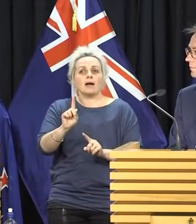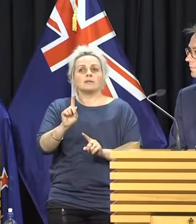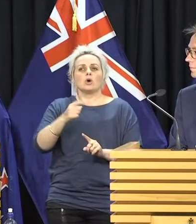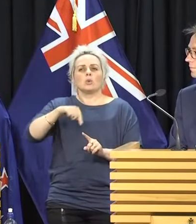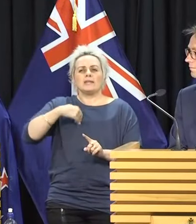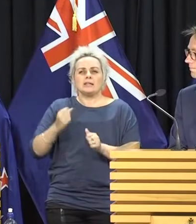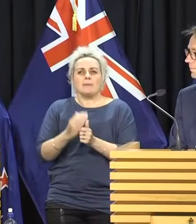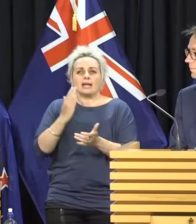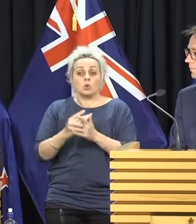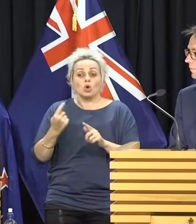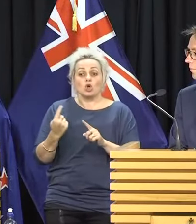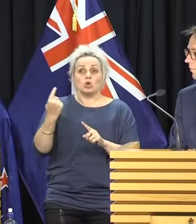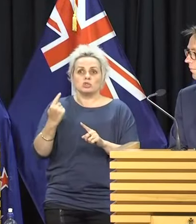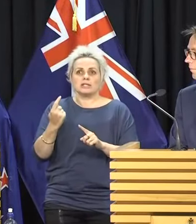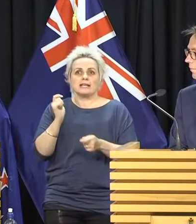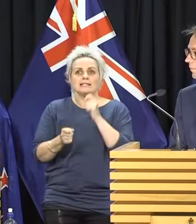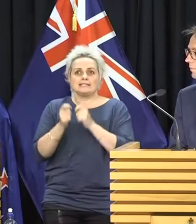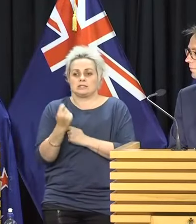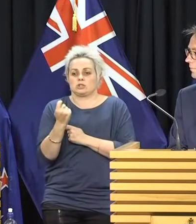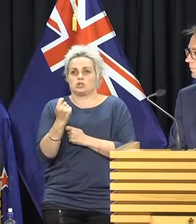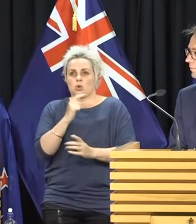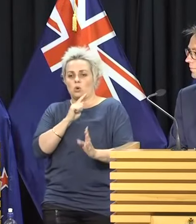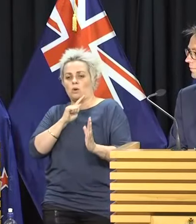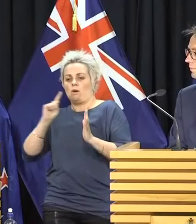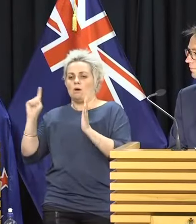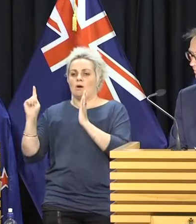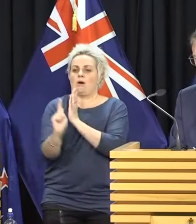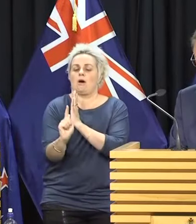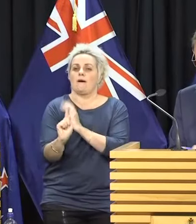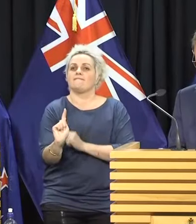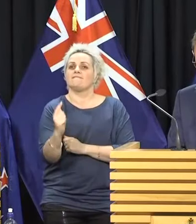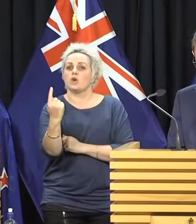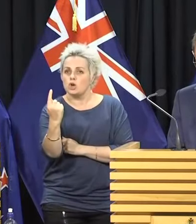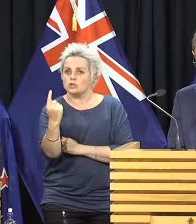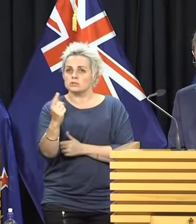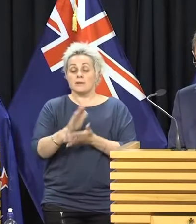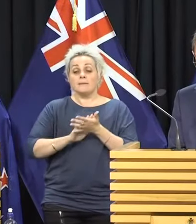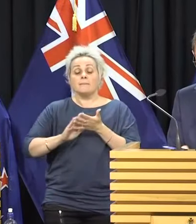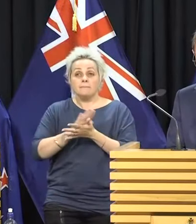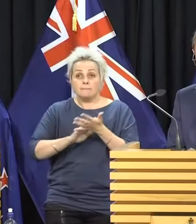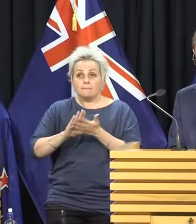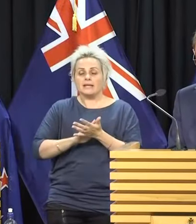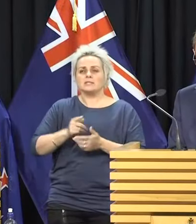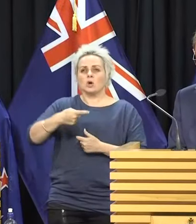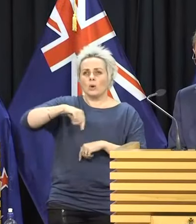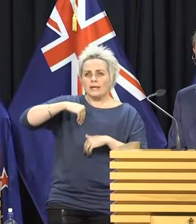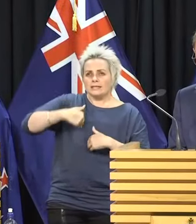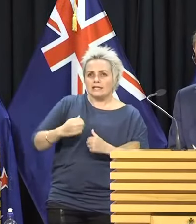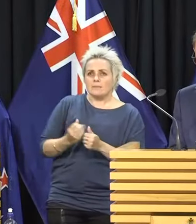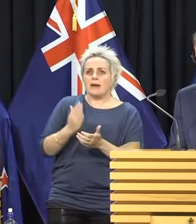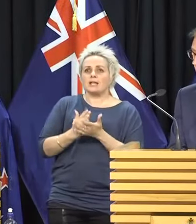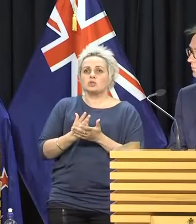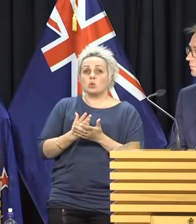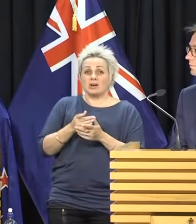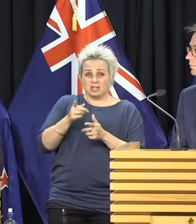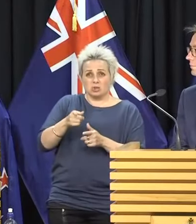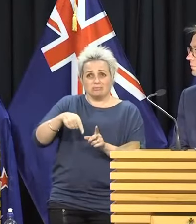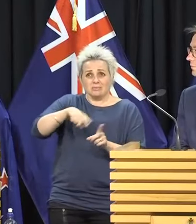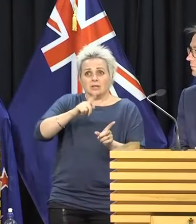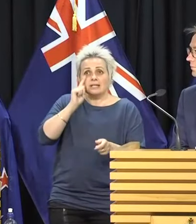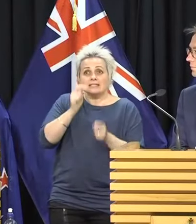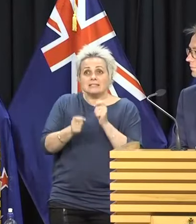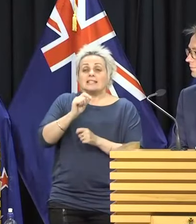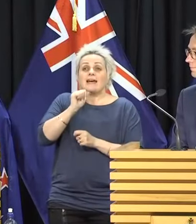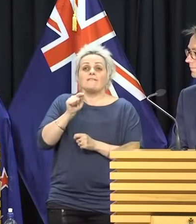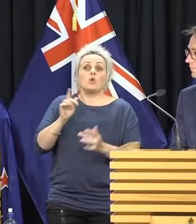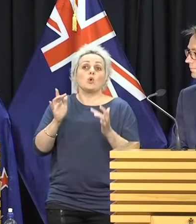tested can get a test and they are at the front of the queue. So in the first instance, we need people to get tested who may have had